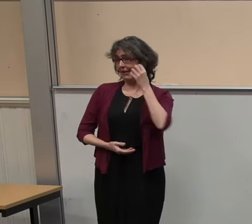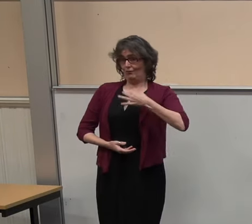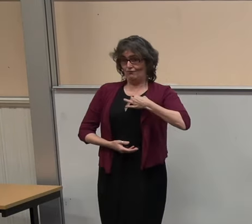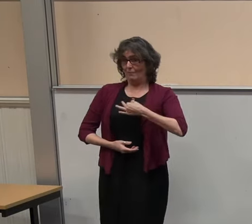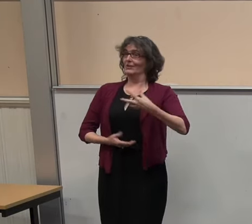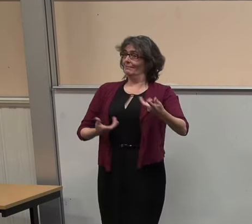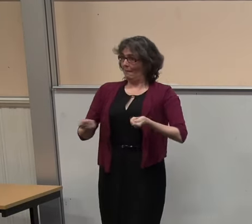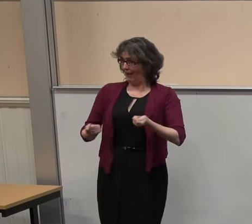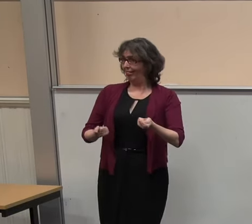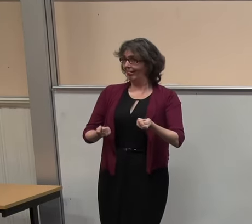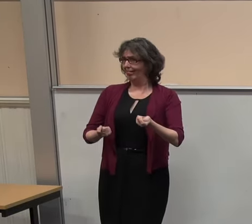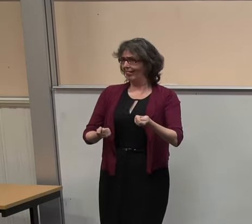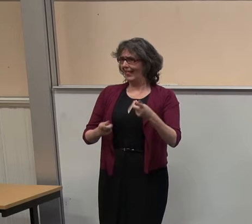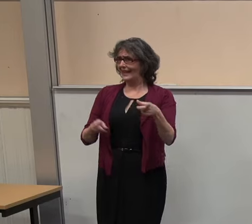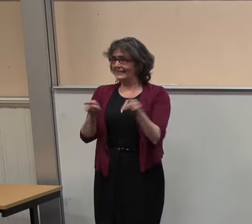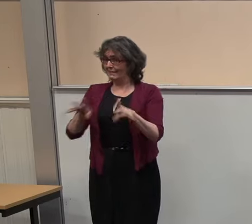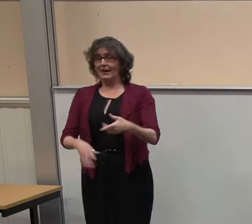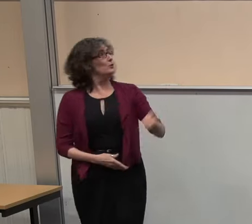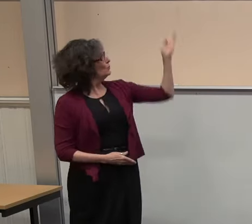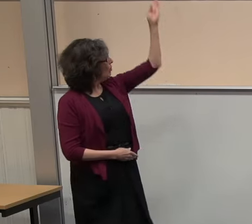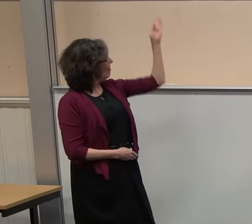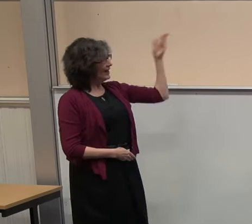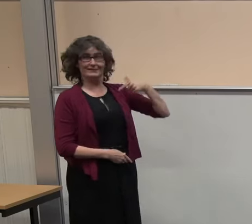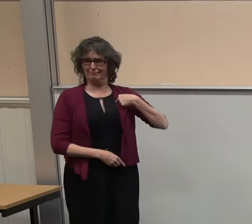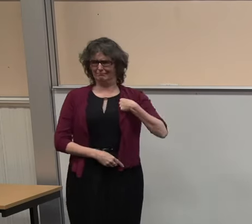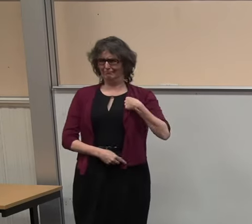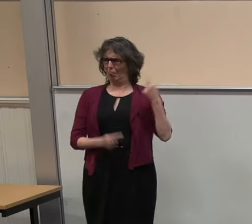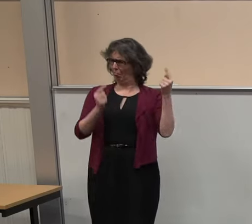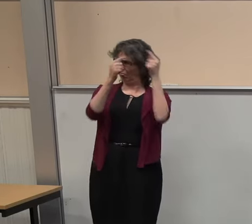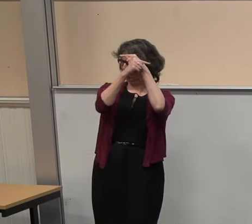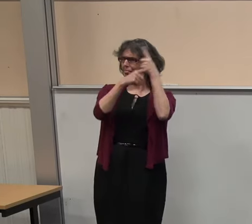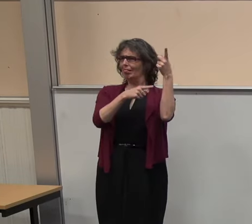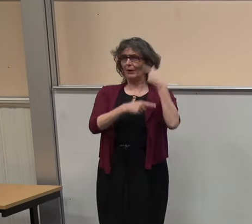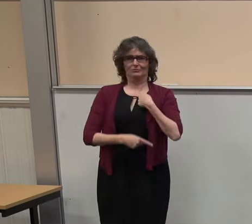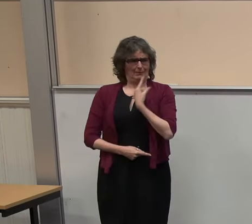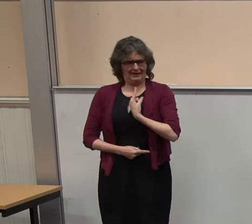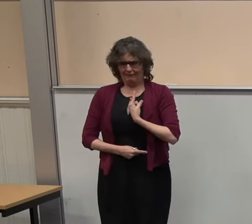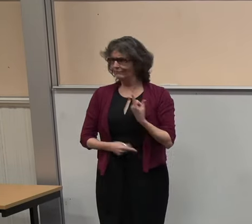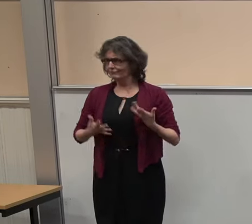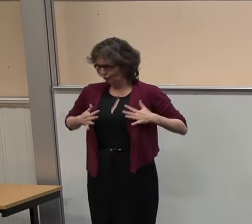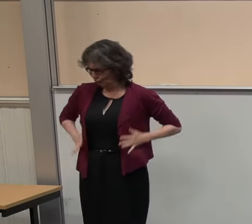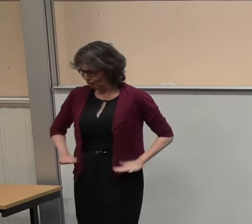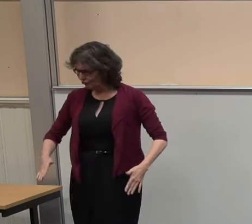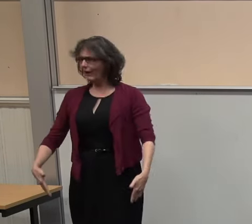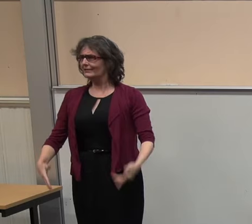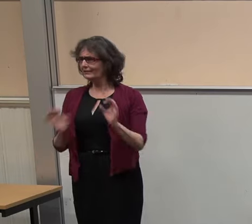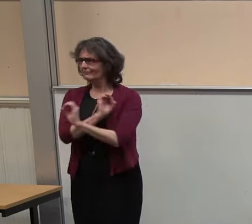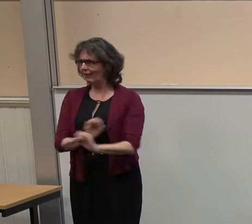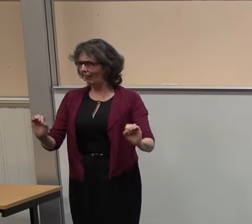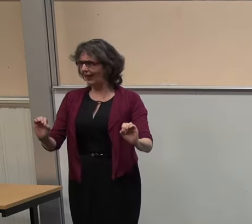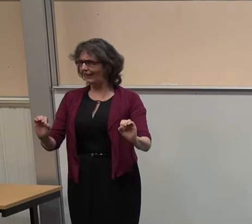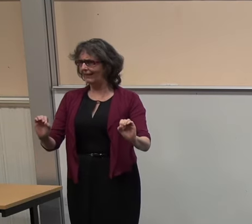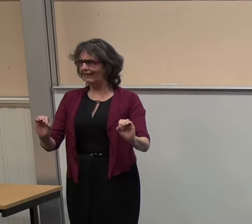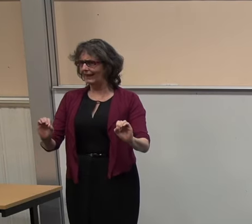this picture, that's a bit confusing because I'm not wearing a dress and I don't look like that. Now in this context,